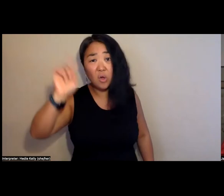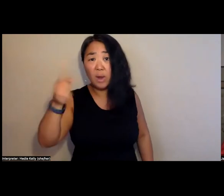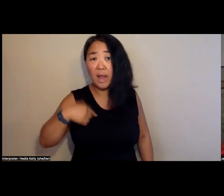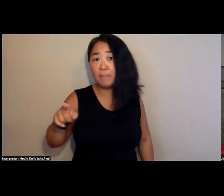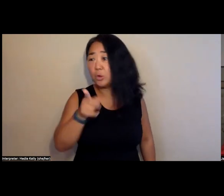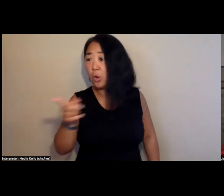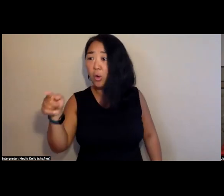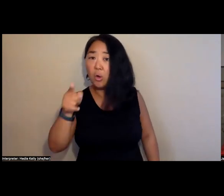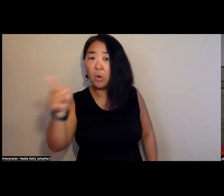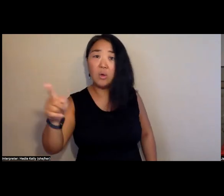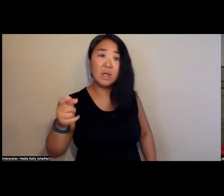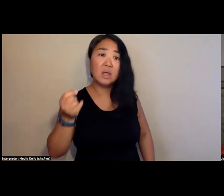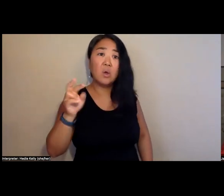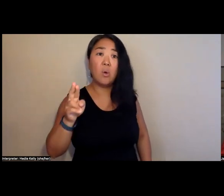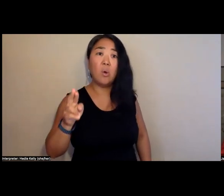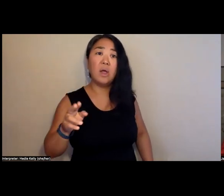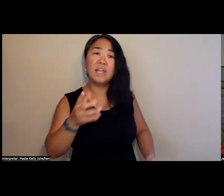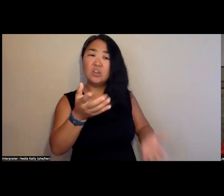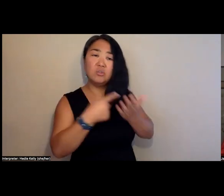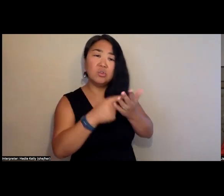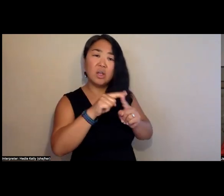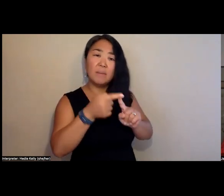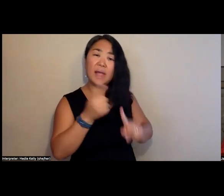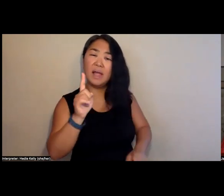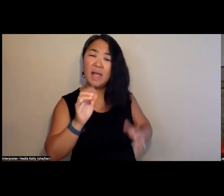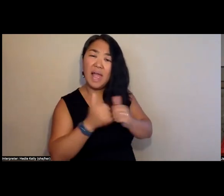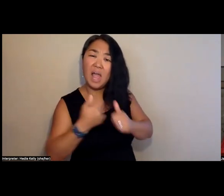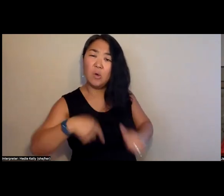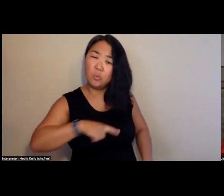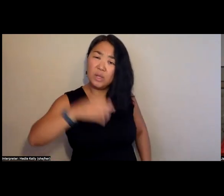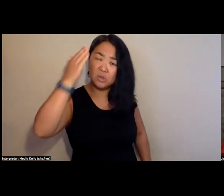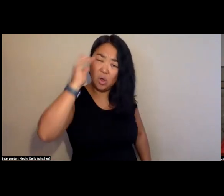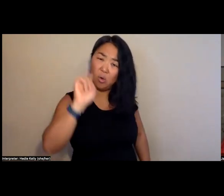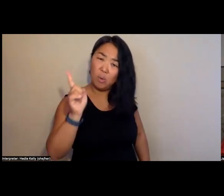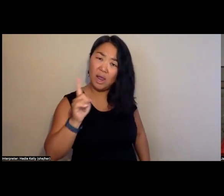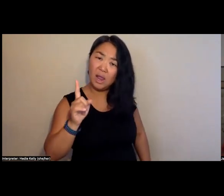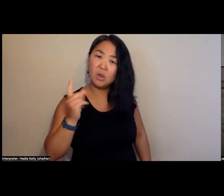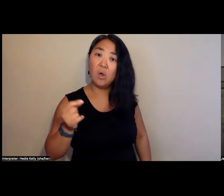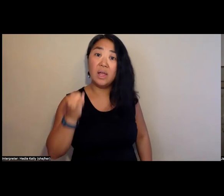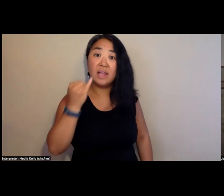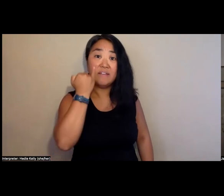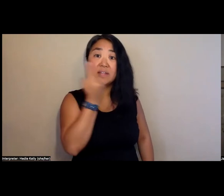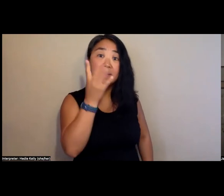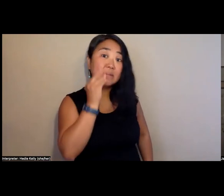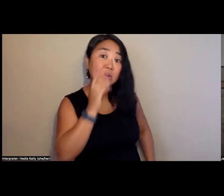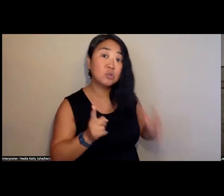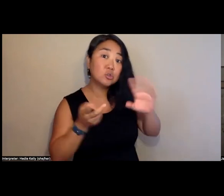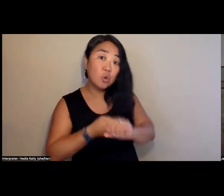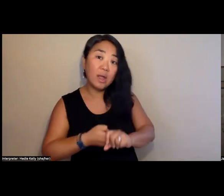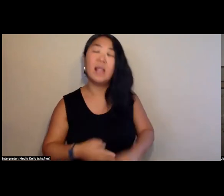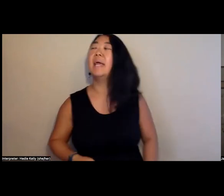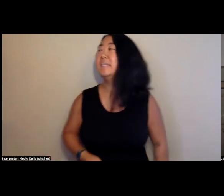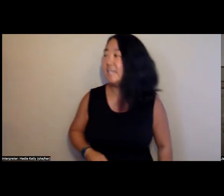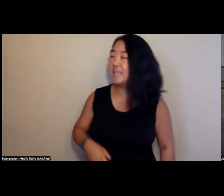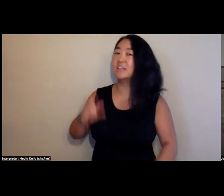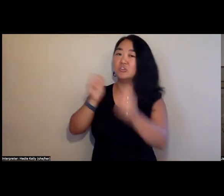Or this is something you do collect? Just if you could talk about how we know where to go. Yeah. Or has someone already done it with us? That kind of thing. So we are structuring things so